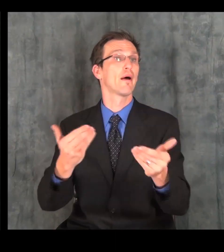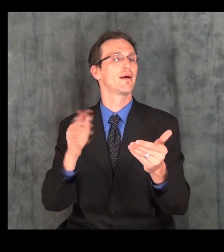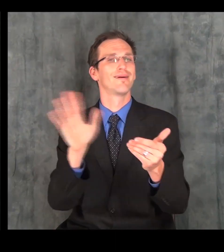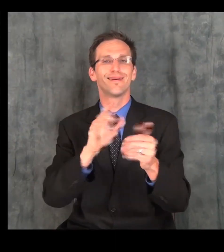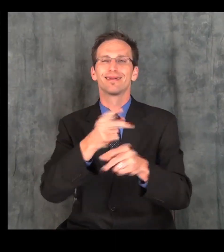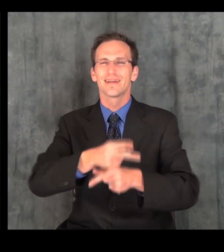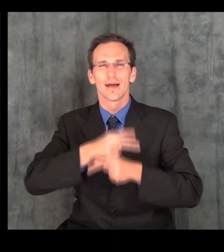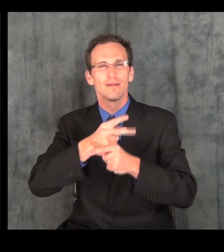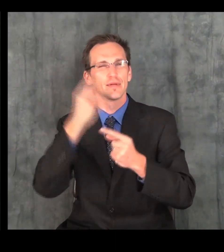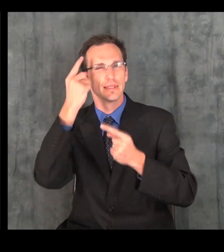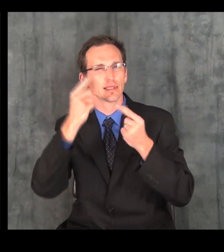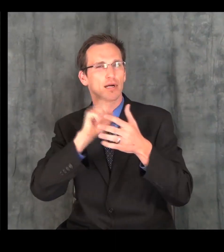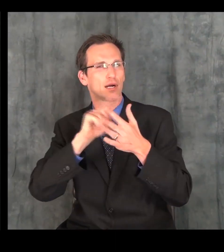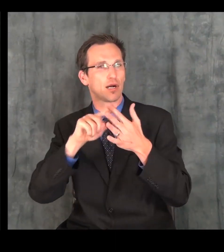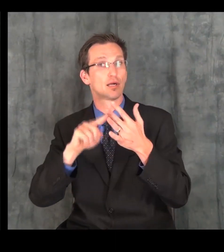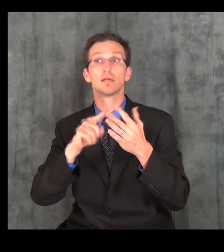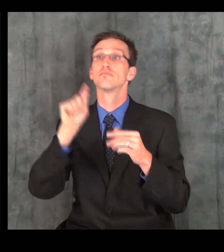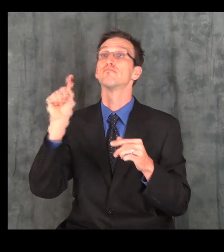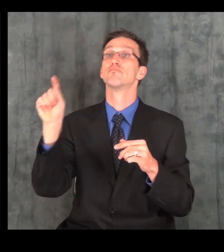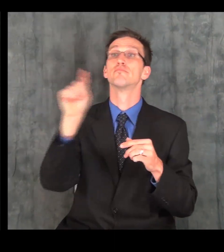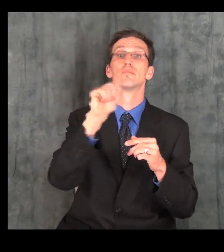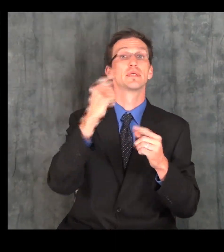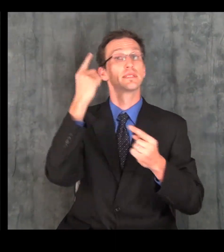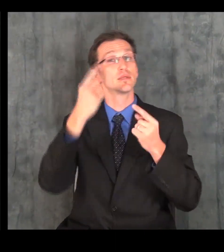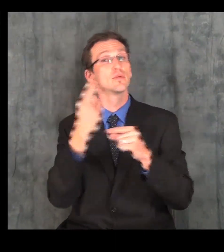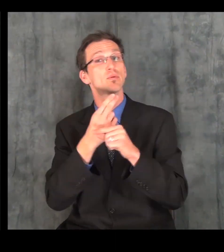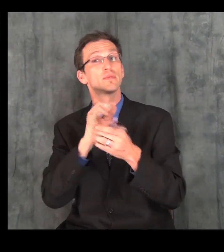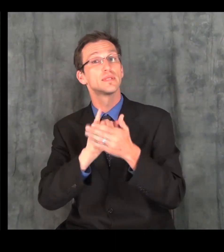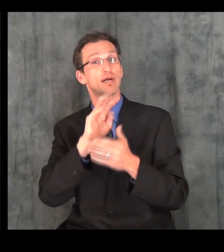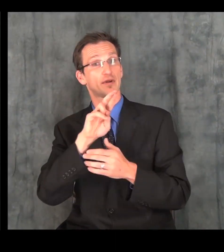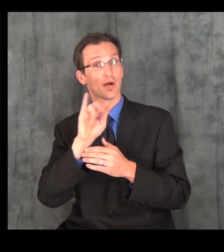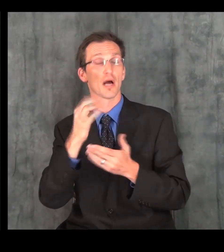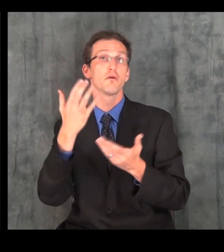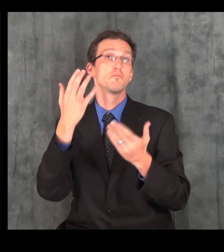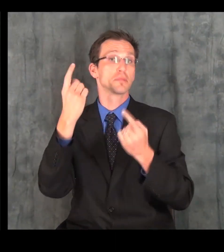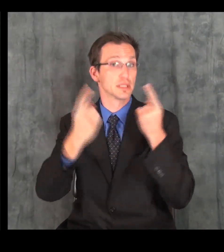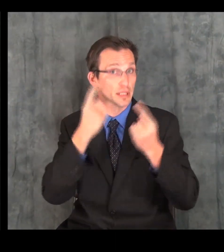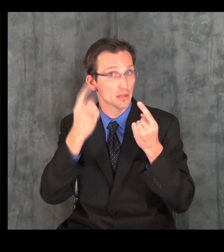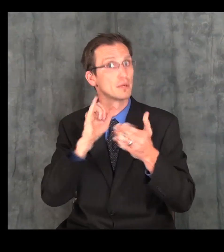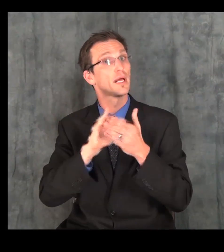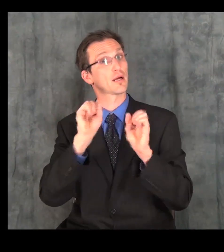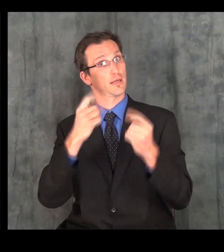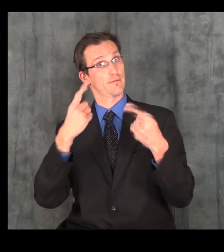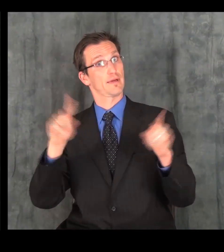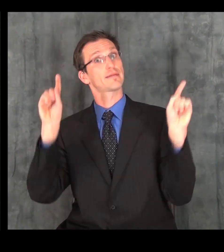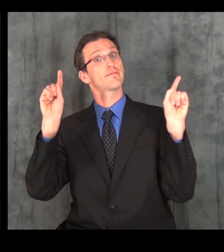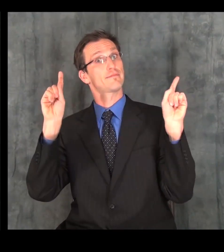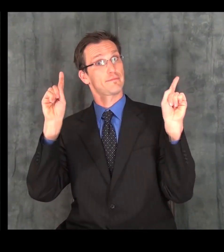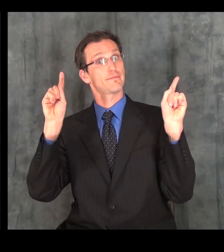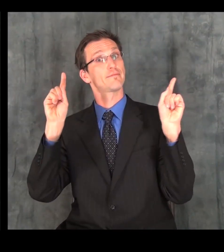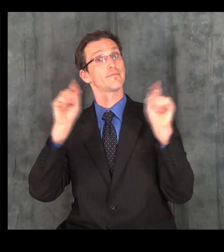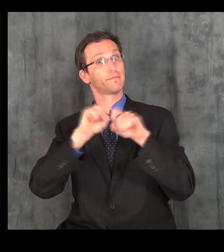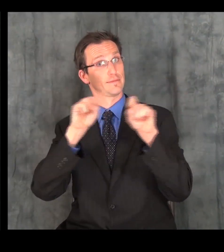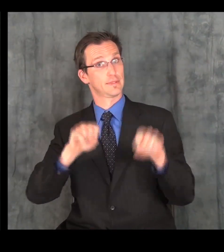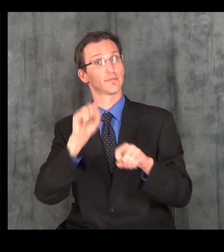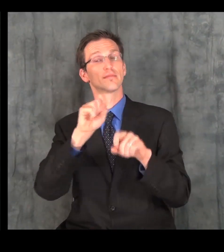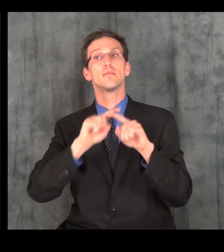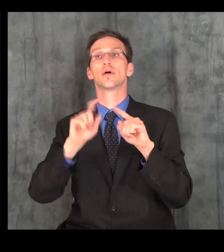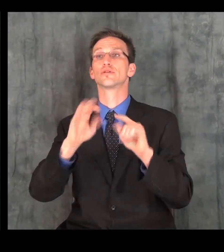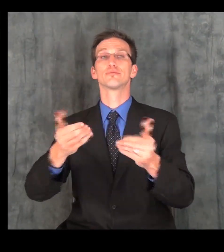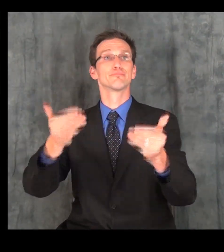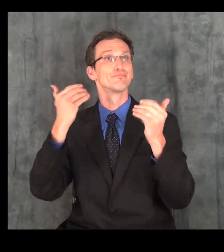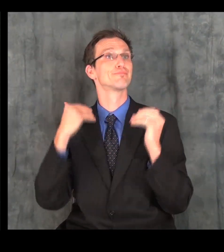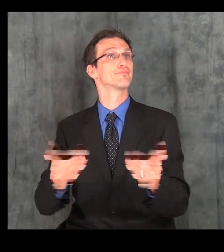it, by all means, should consider using it because it's a very effective measure, but shouldn't just launch into it